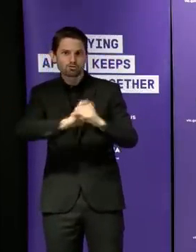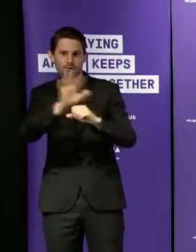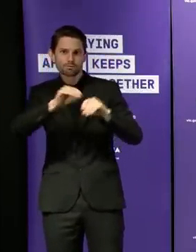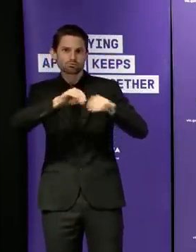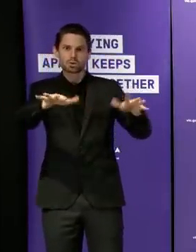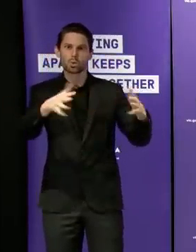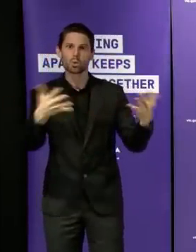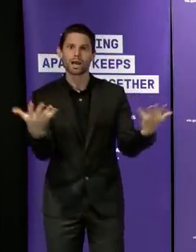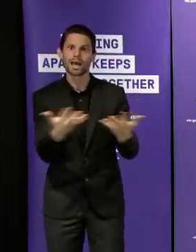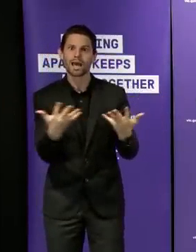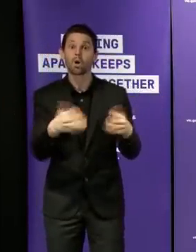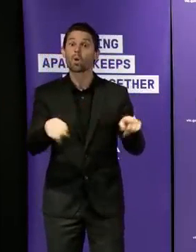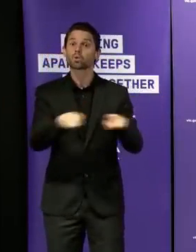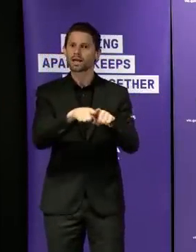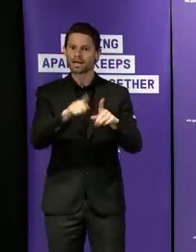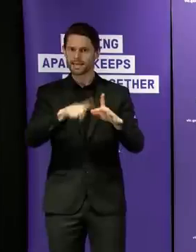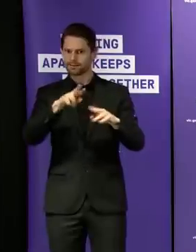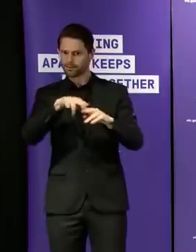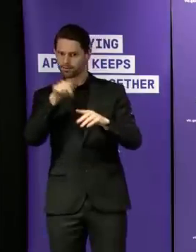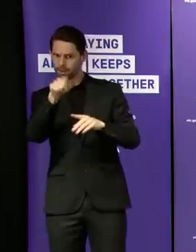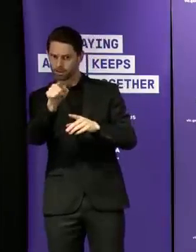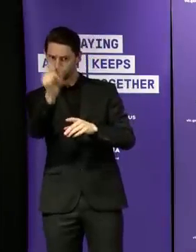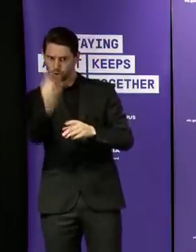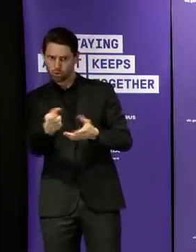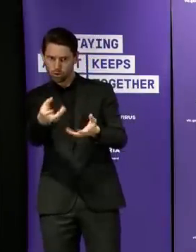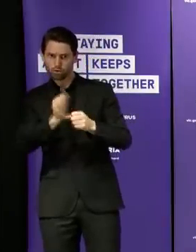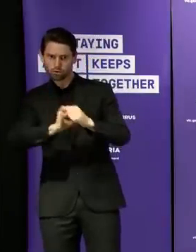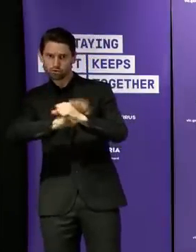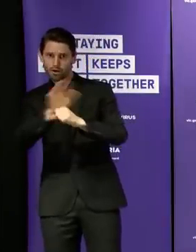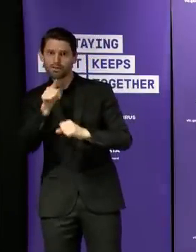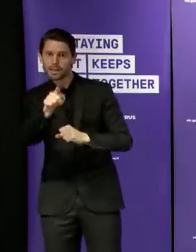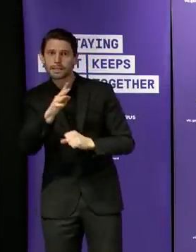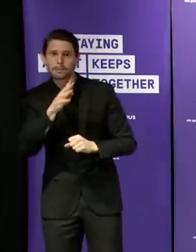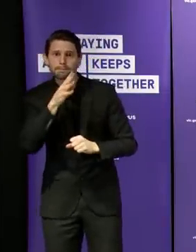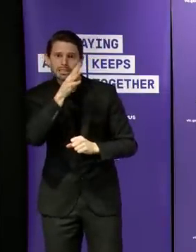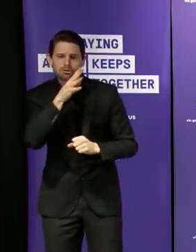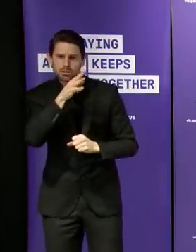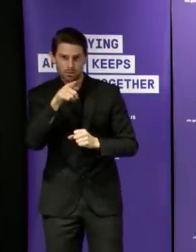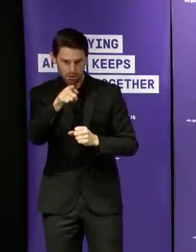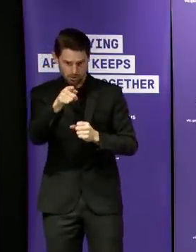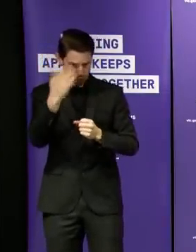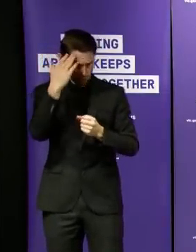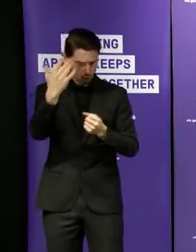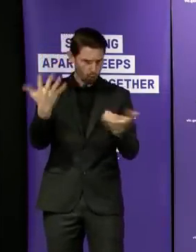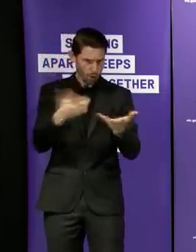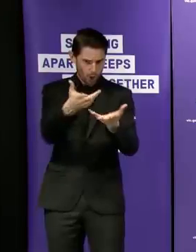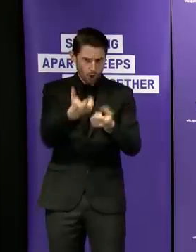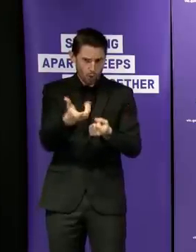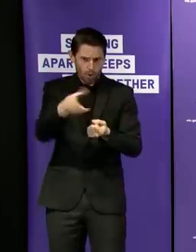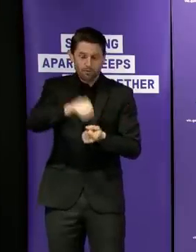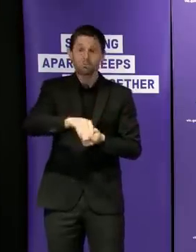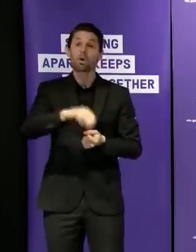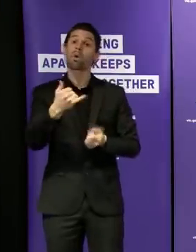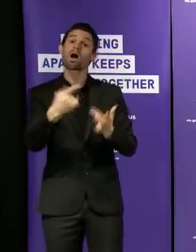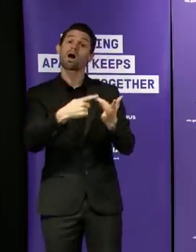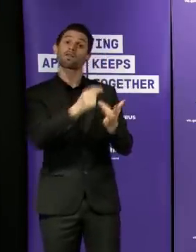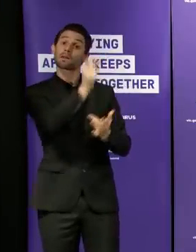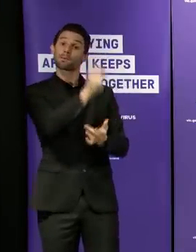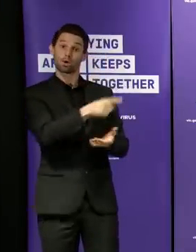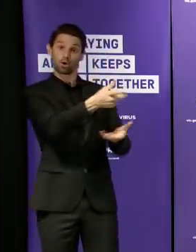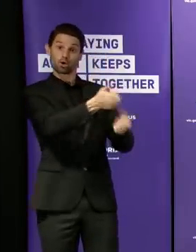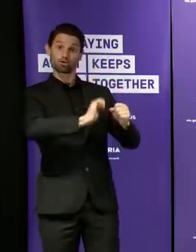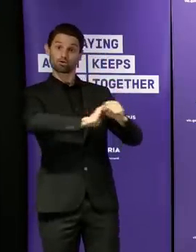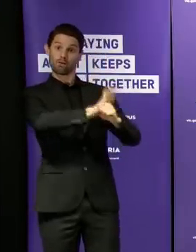case? So do we know where you got it from? How quickly did you get tested? How many people did you come into contact with while you were infectious before you and